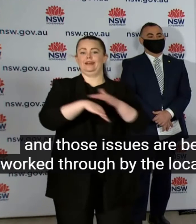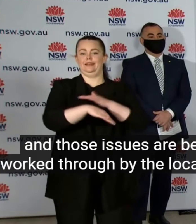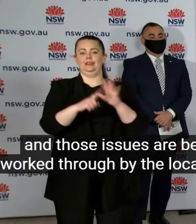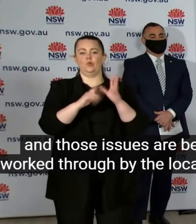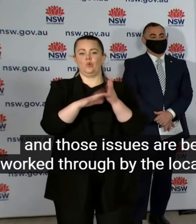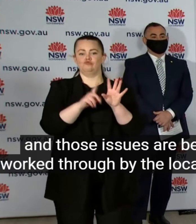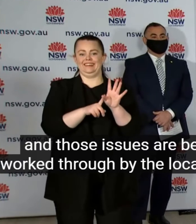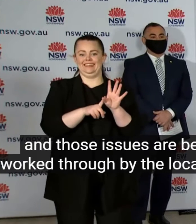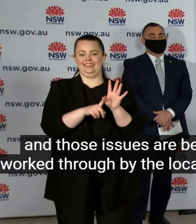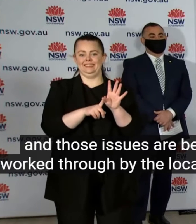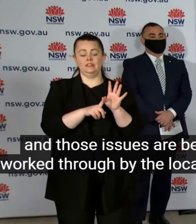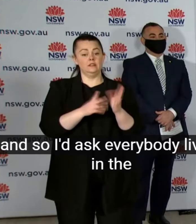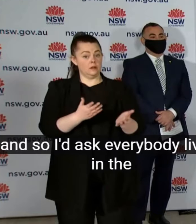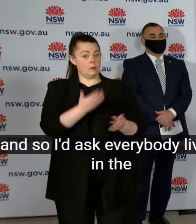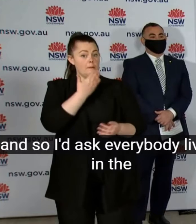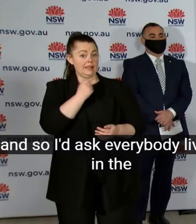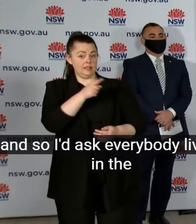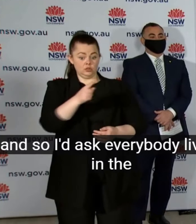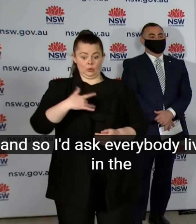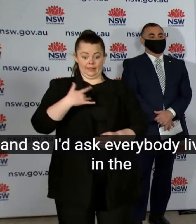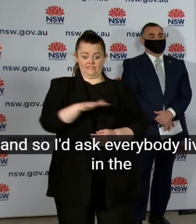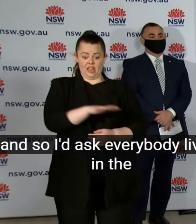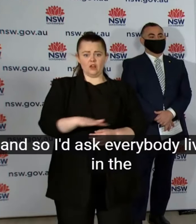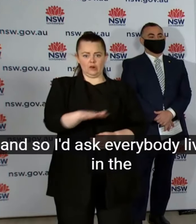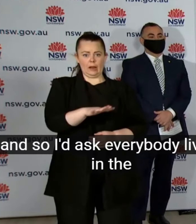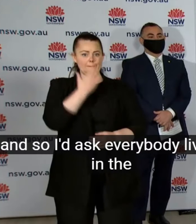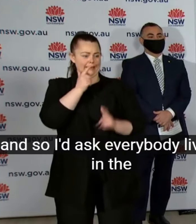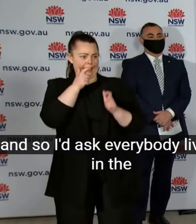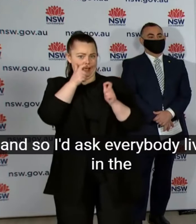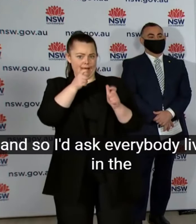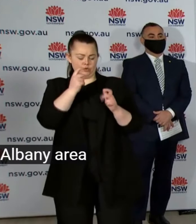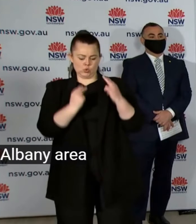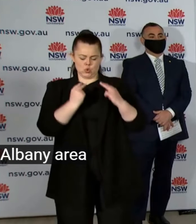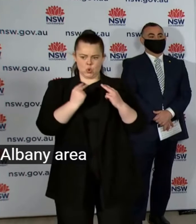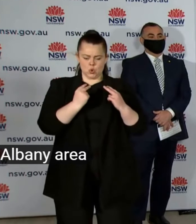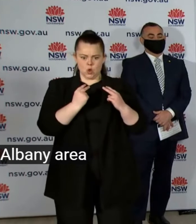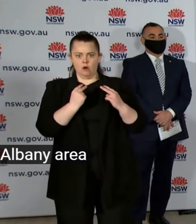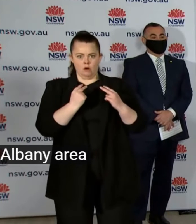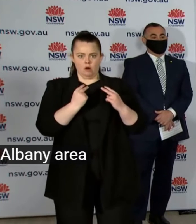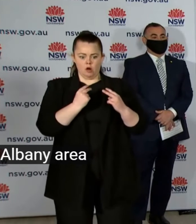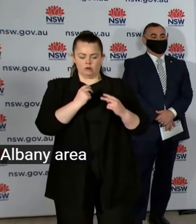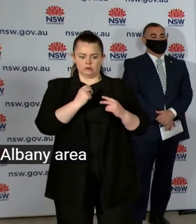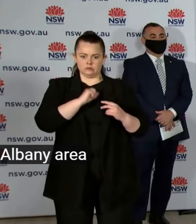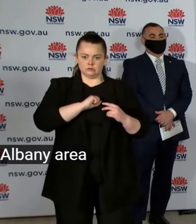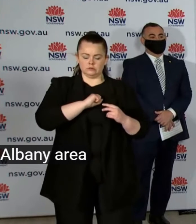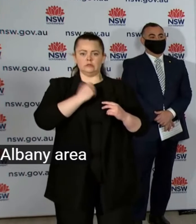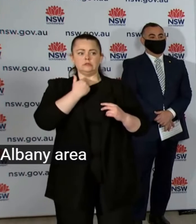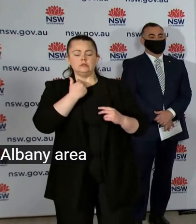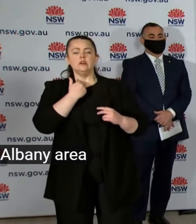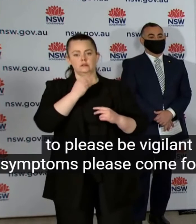And so I'd ask everybody living in the Albury area to please be vigilant for symptoms. Please come forward for